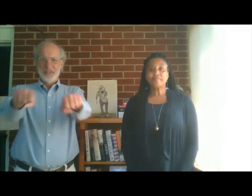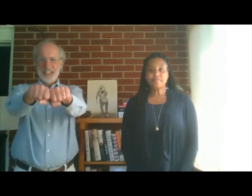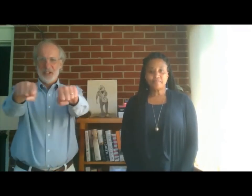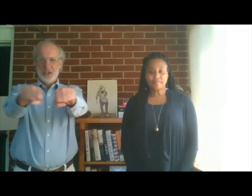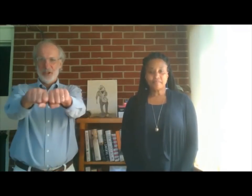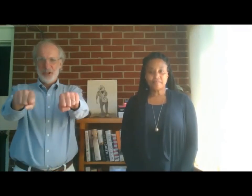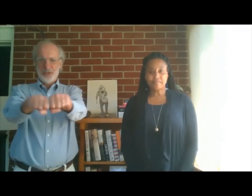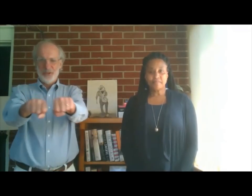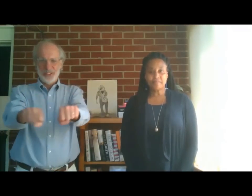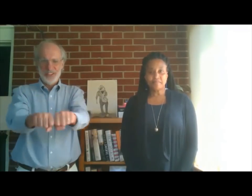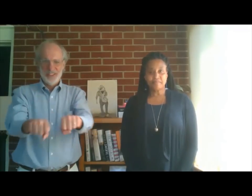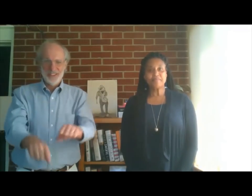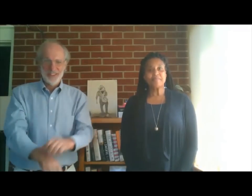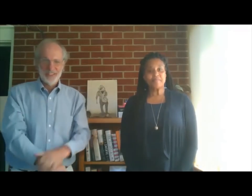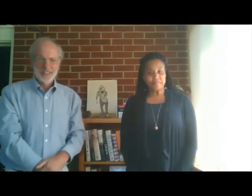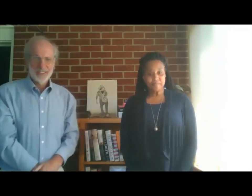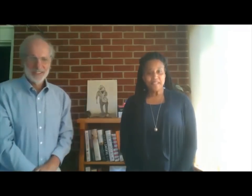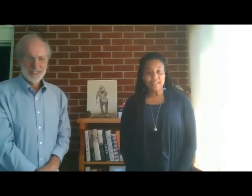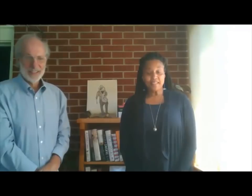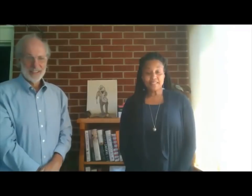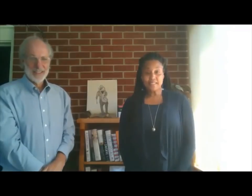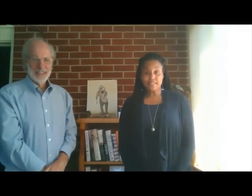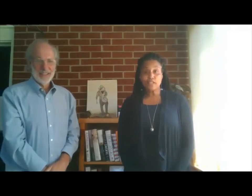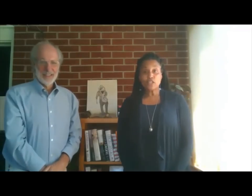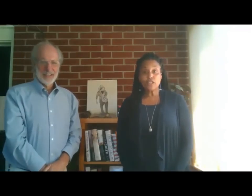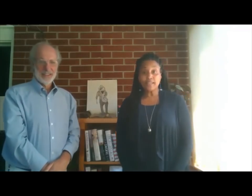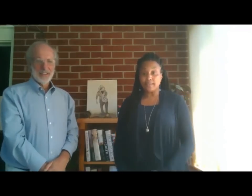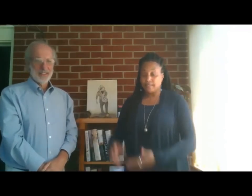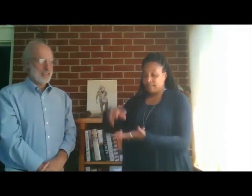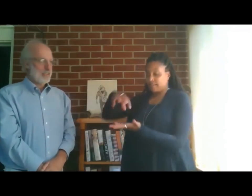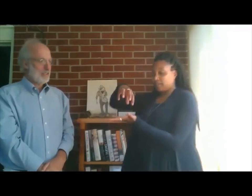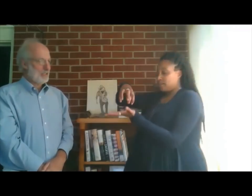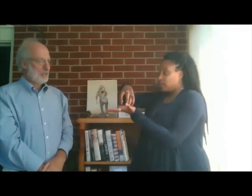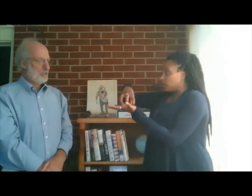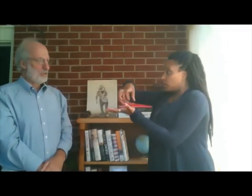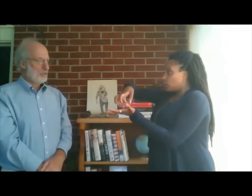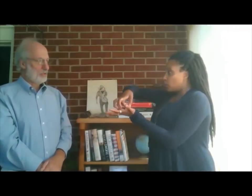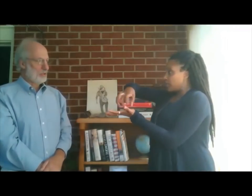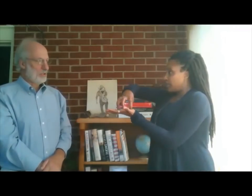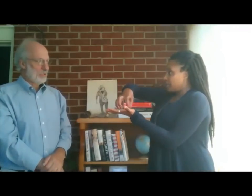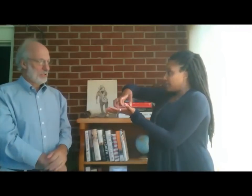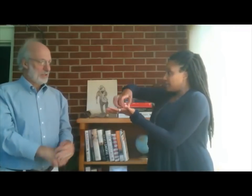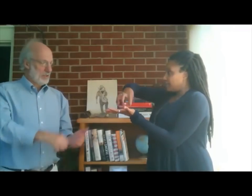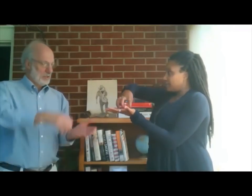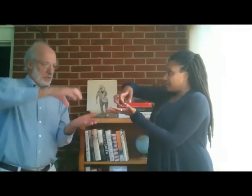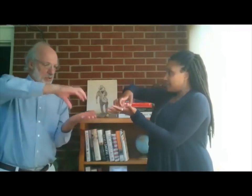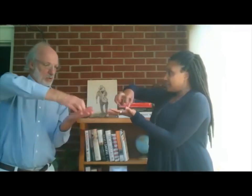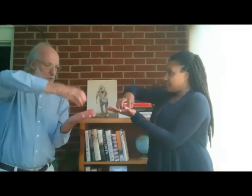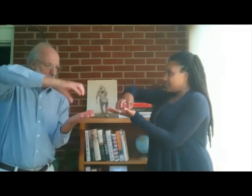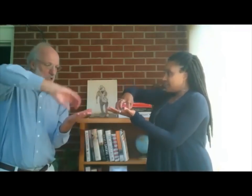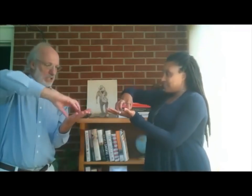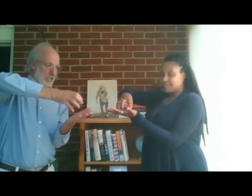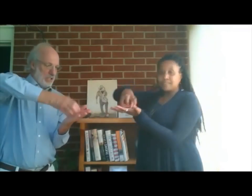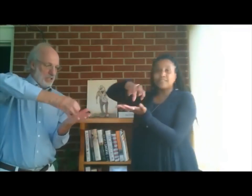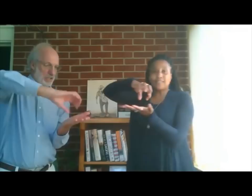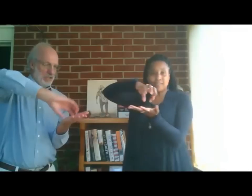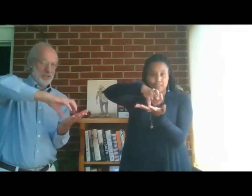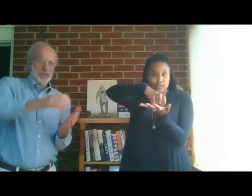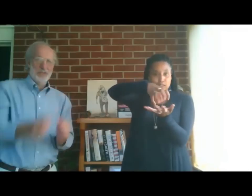And that's right, shoes. Next is cookie. Cookie.